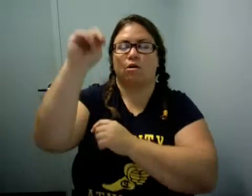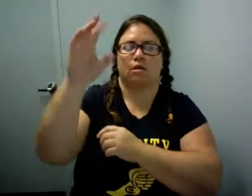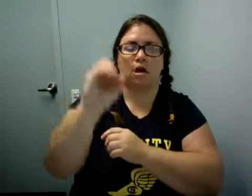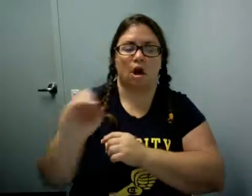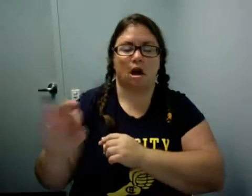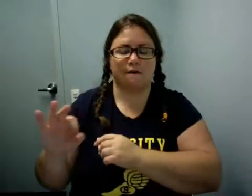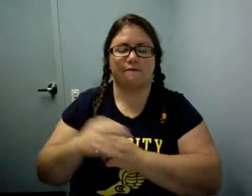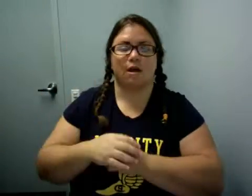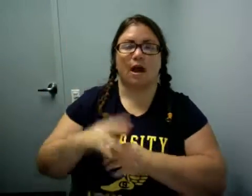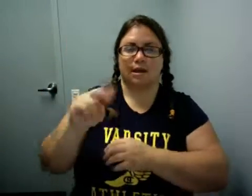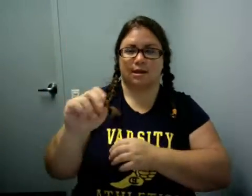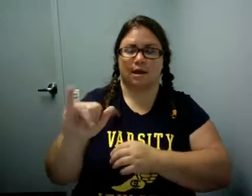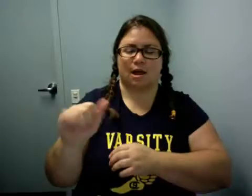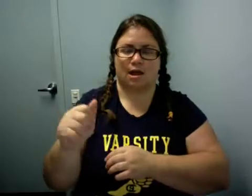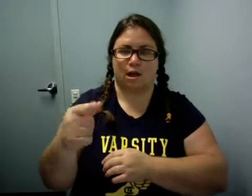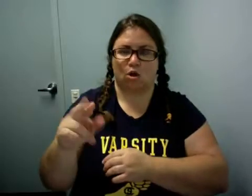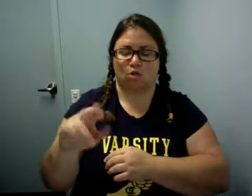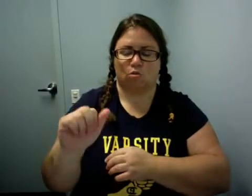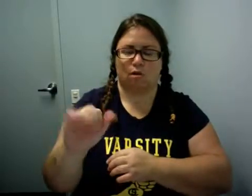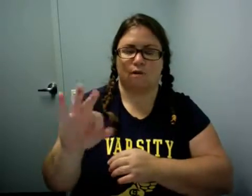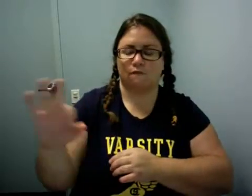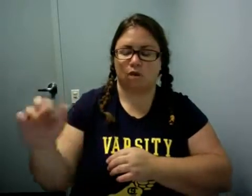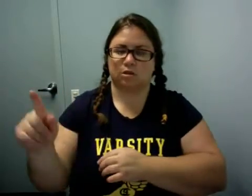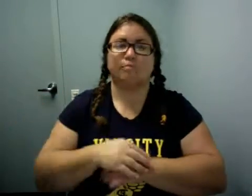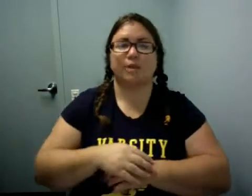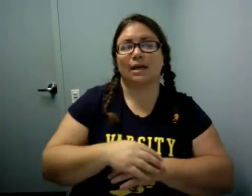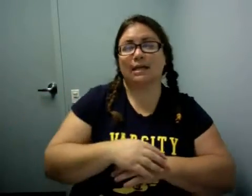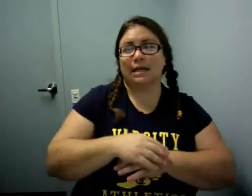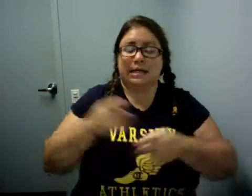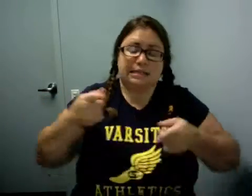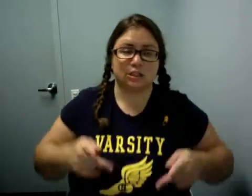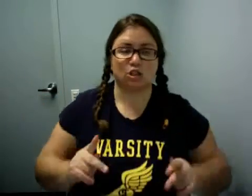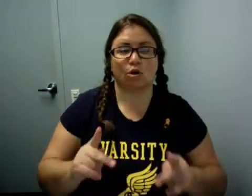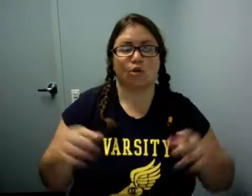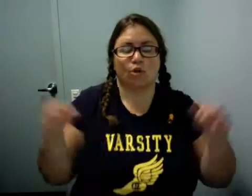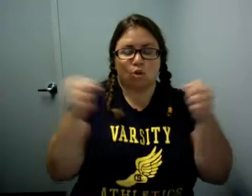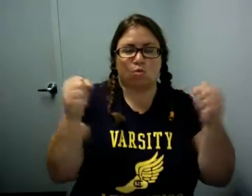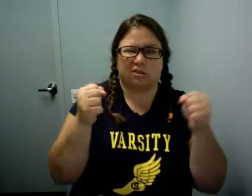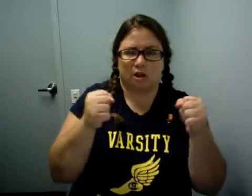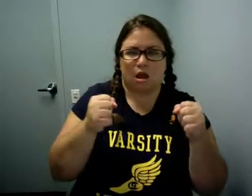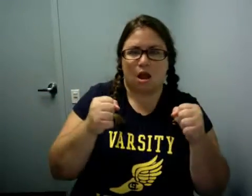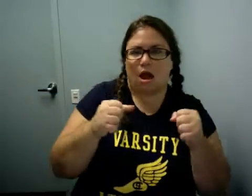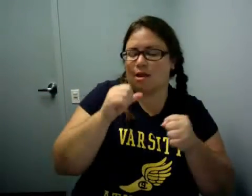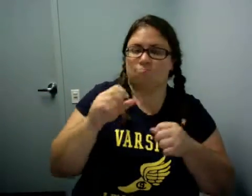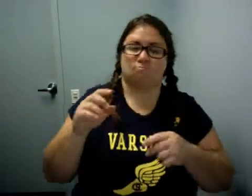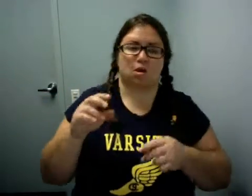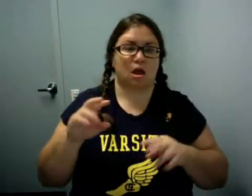is very shut down during the winter. Weird, not a lot of people want to go to Niagara Falls during the winter.